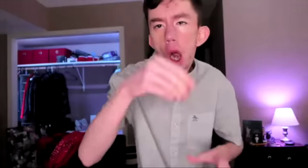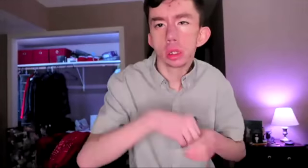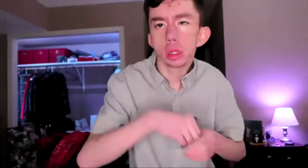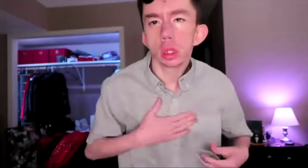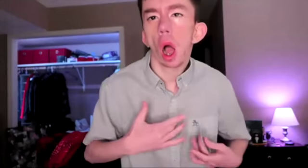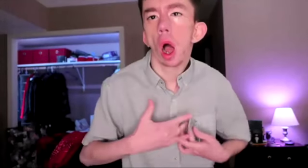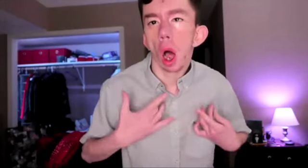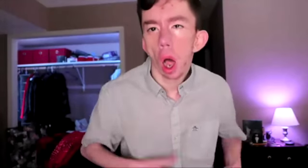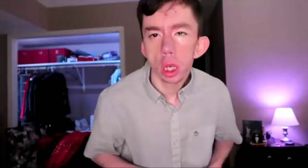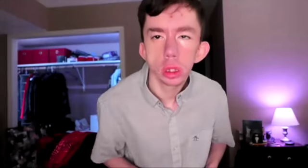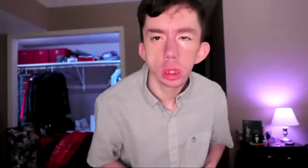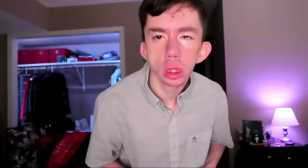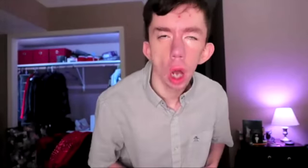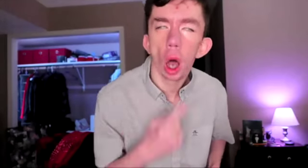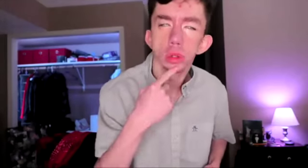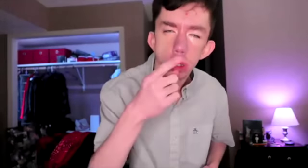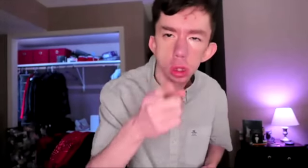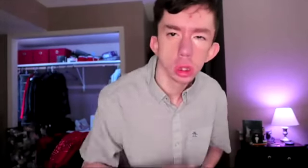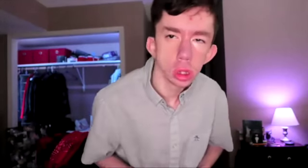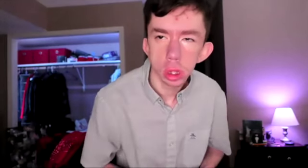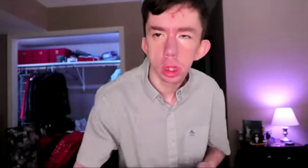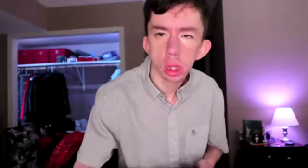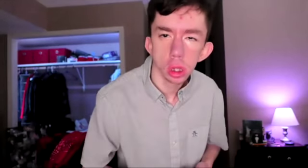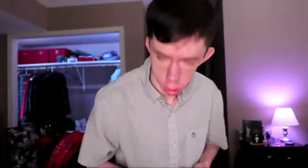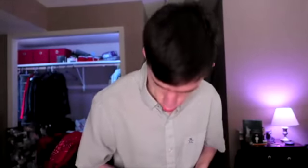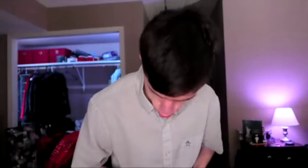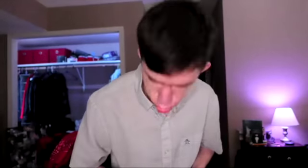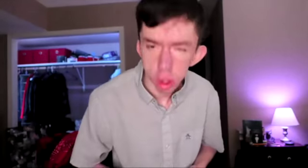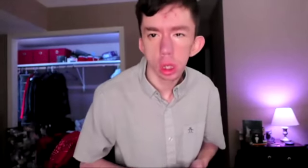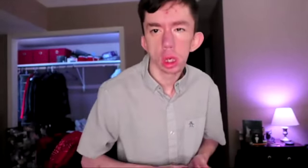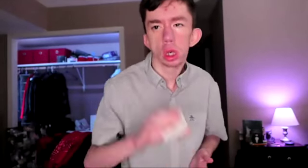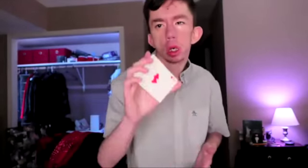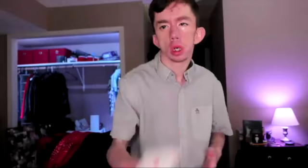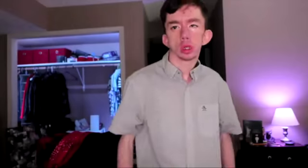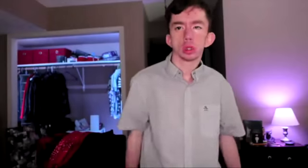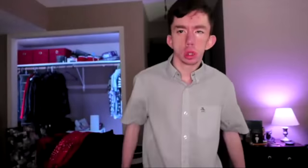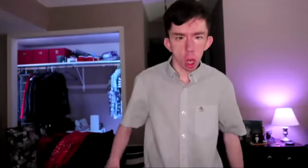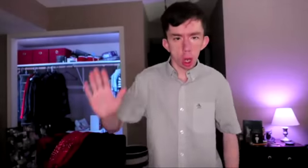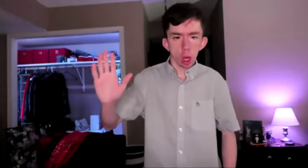you know, Johnny Q, you know, he will always be in our hearts.